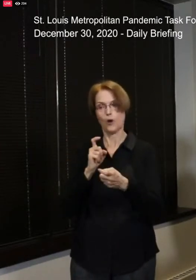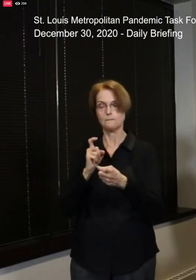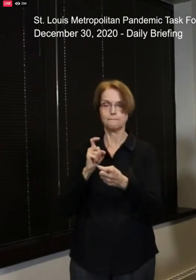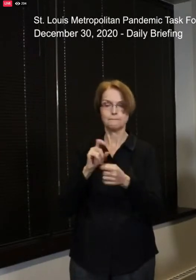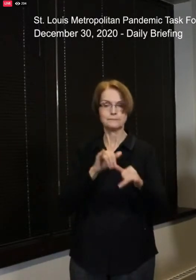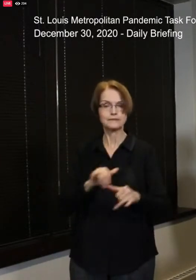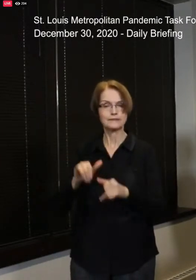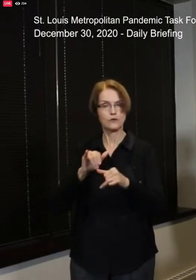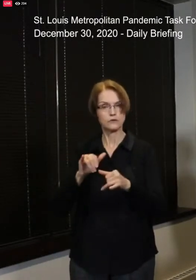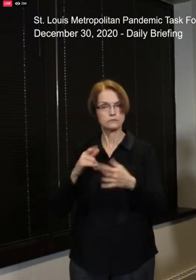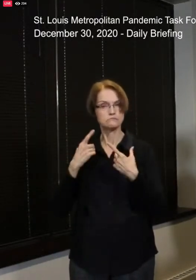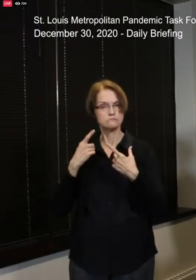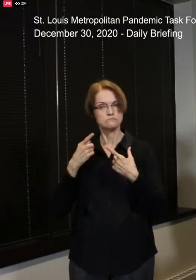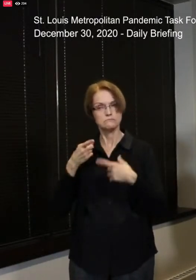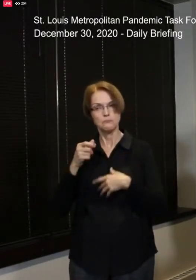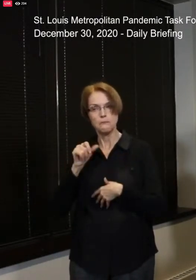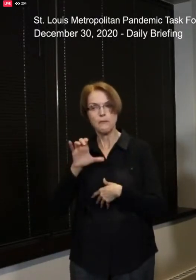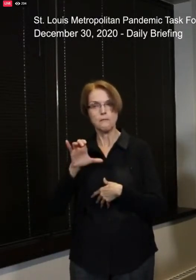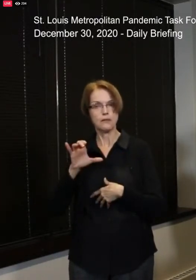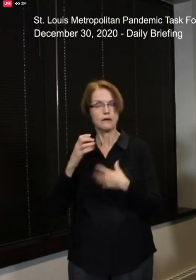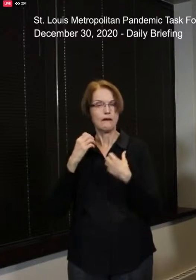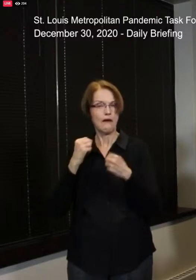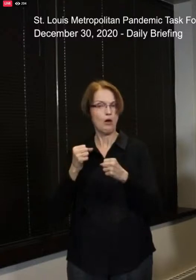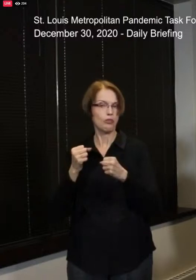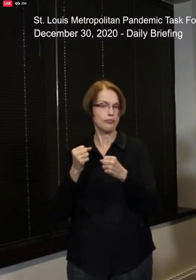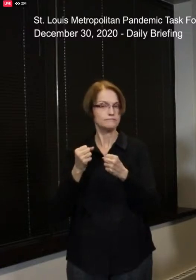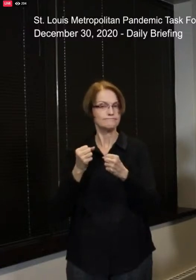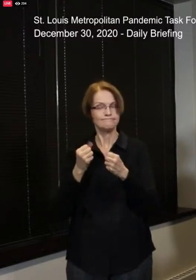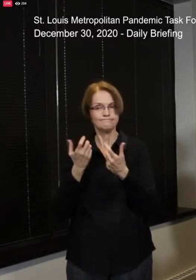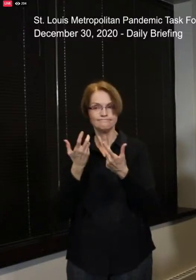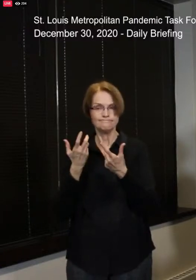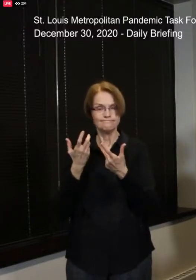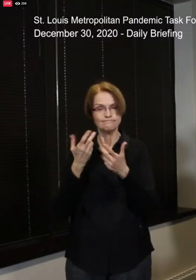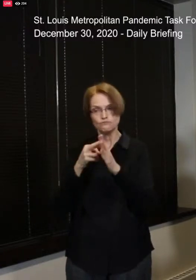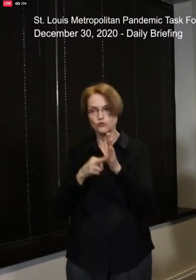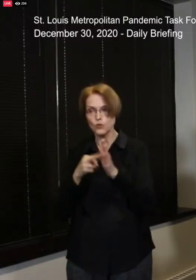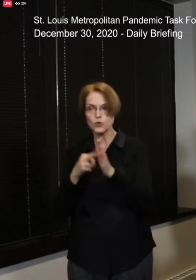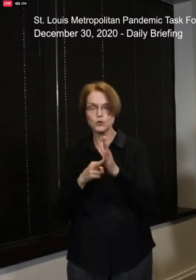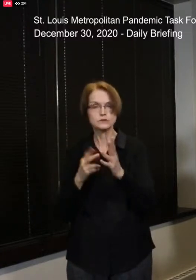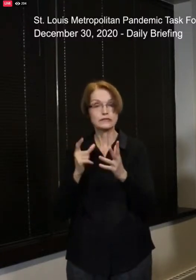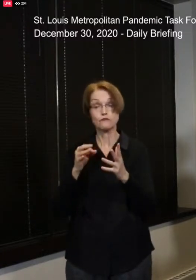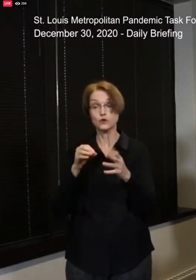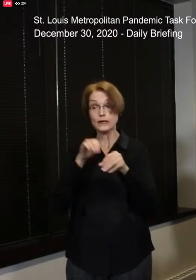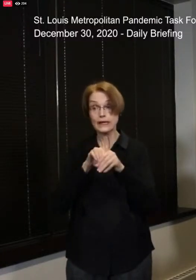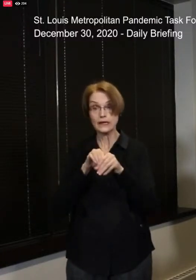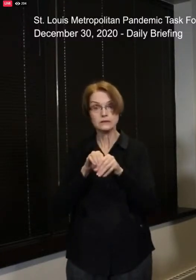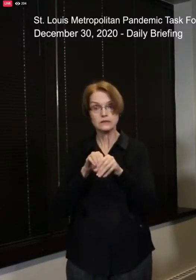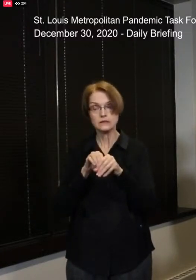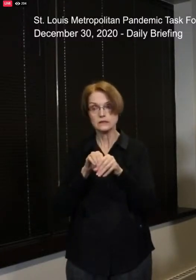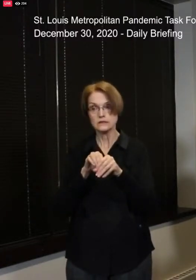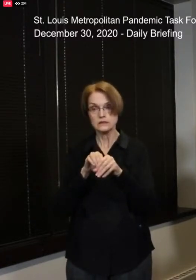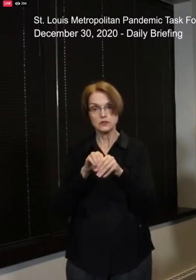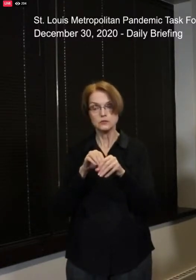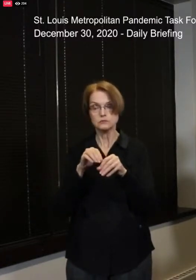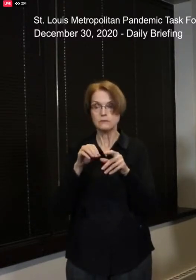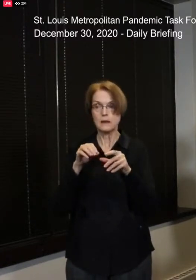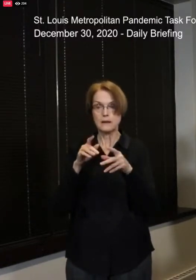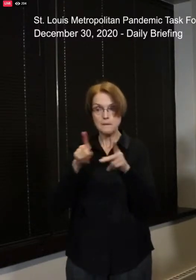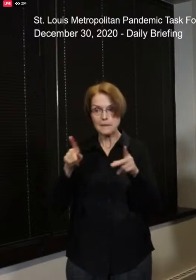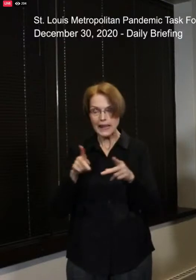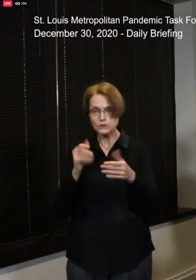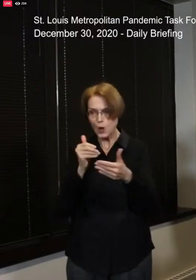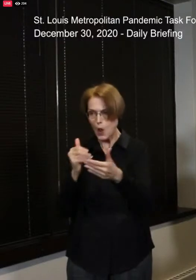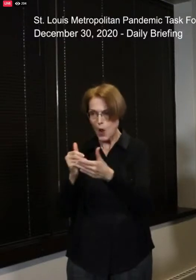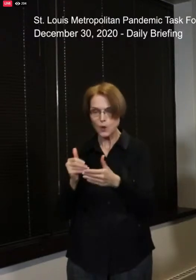health measures to prevent spread. So anytime you're in an enclosed space and you're not able to wear a mask, you're